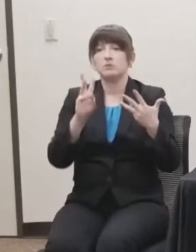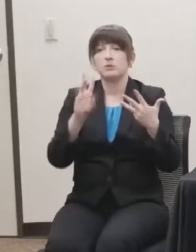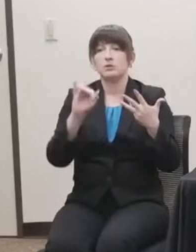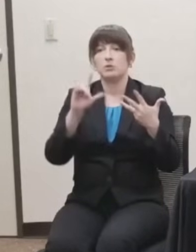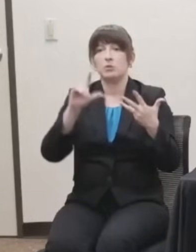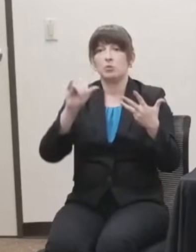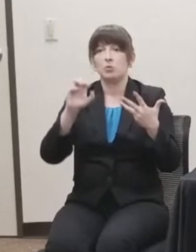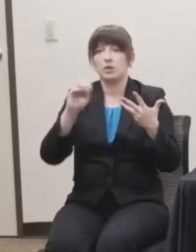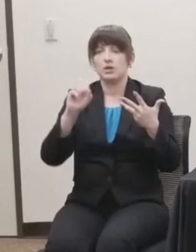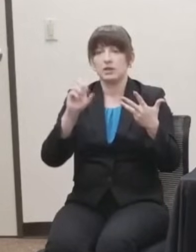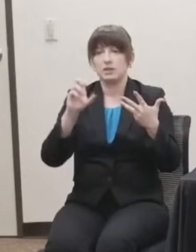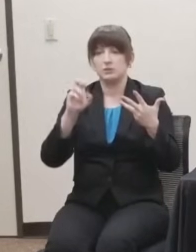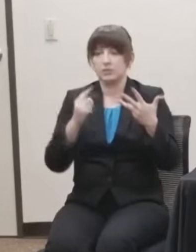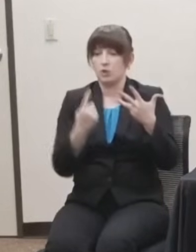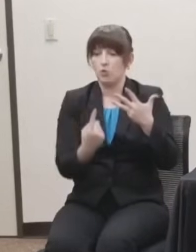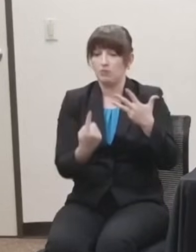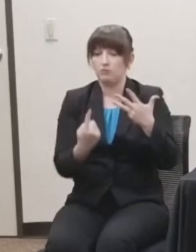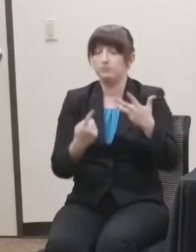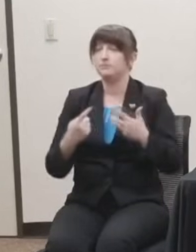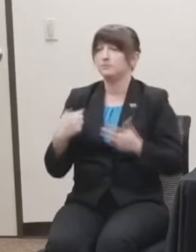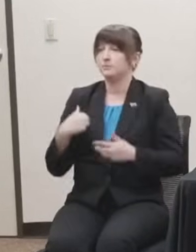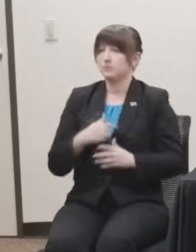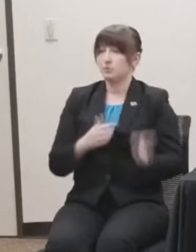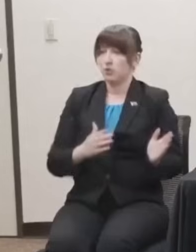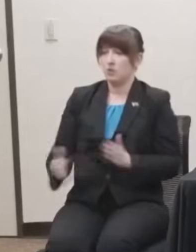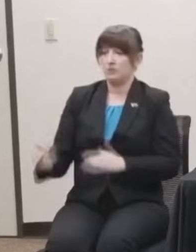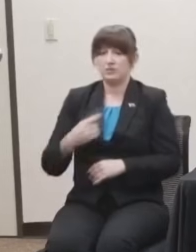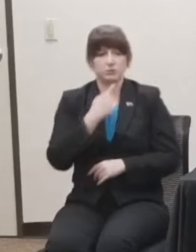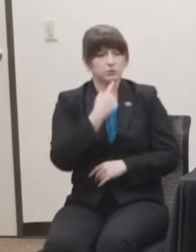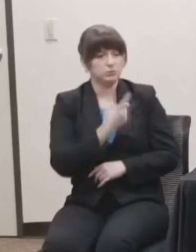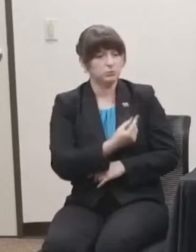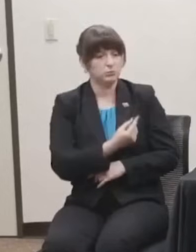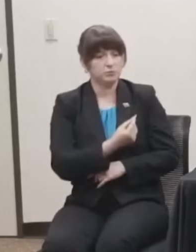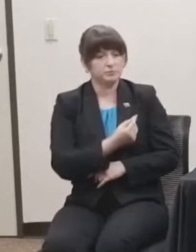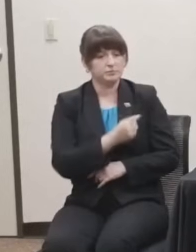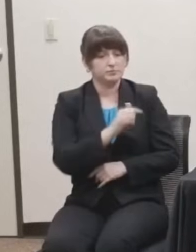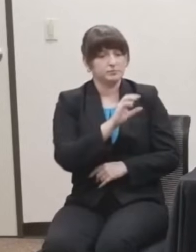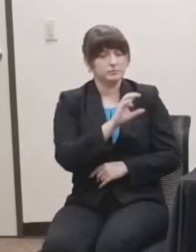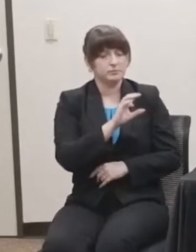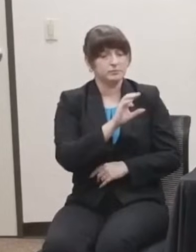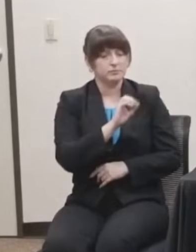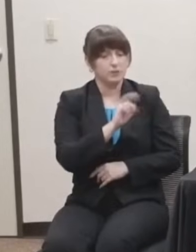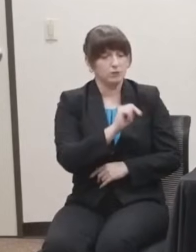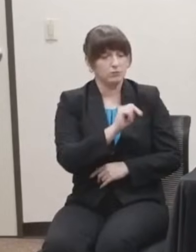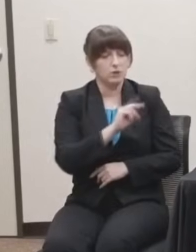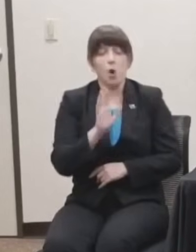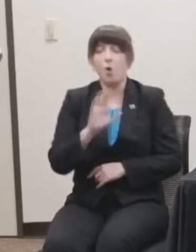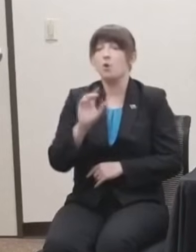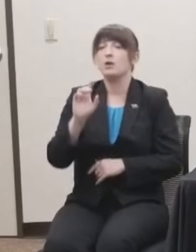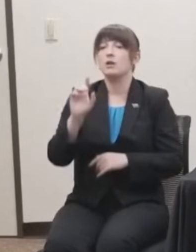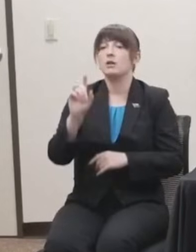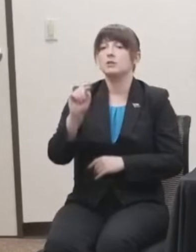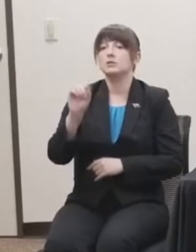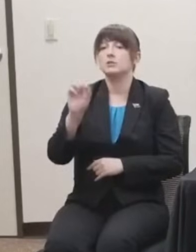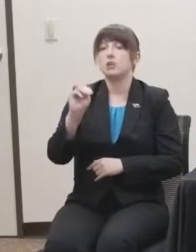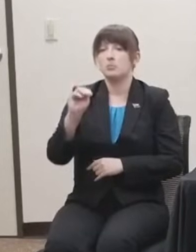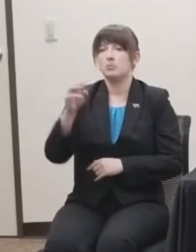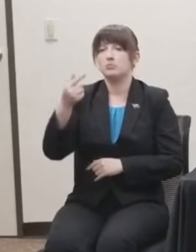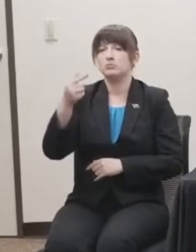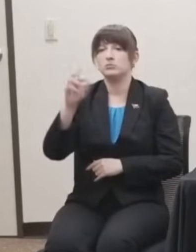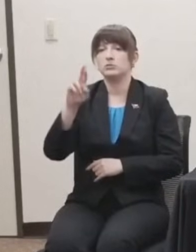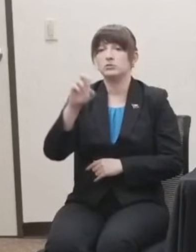that's what we had as the time preparing for this briefing. And you said what county? Tom Green. Tom Green? Tom Green. Yes, ma'am. San Angelo